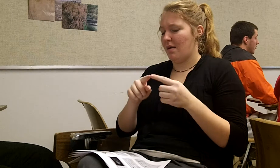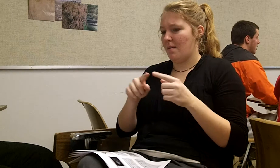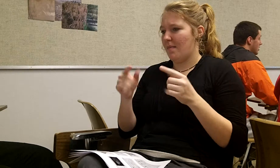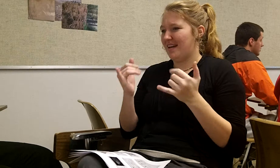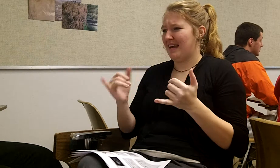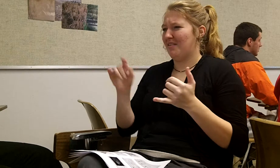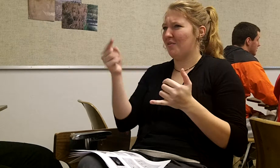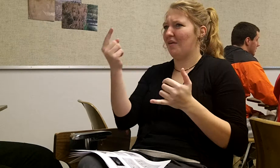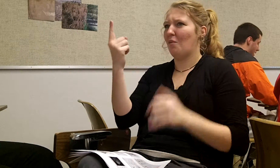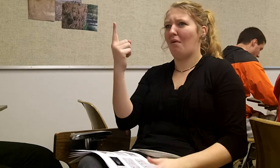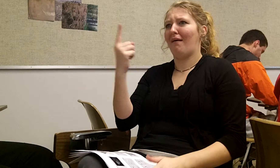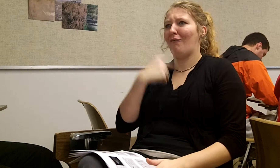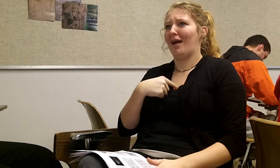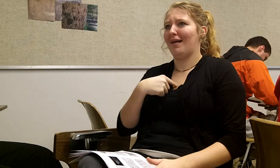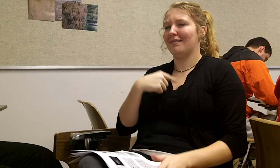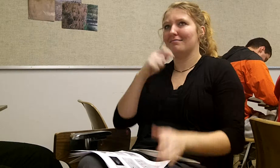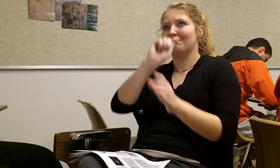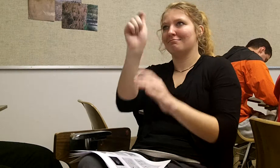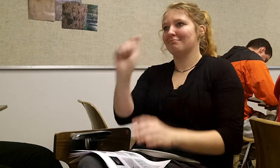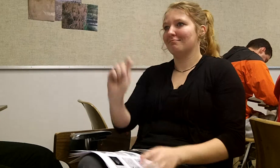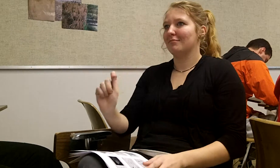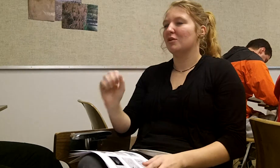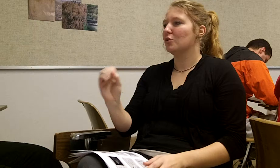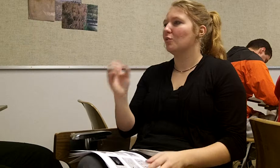lone red marker. So we're going to see how I do with just red.